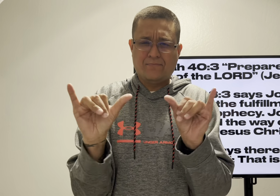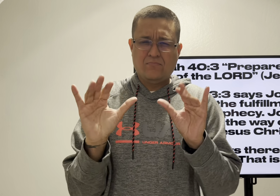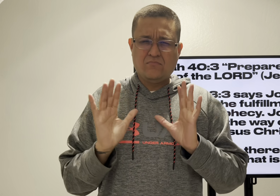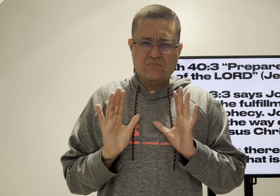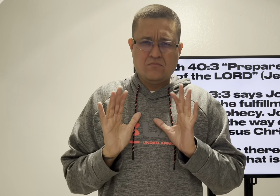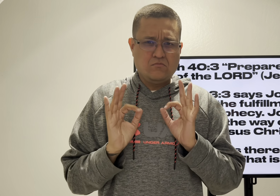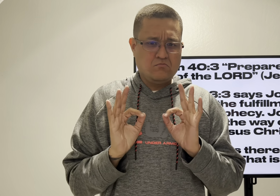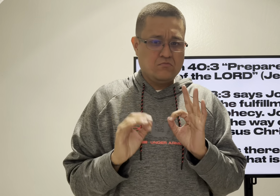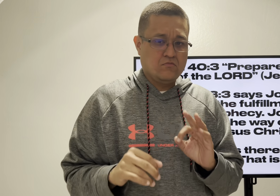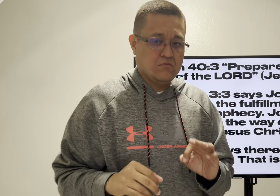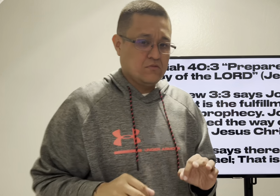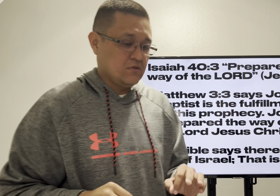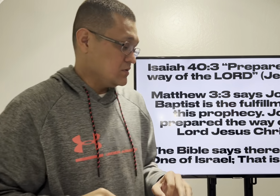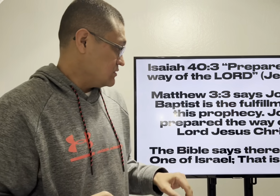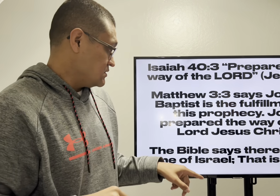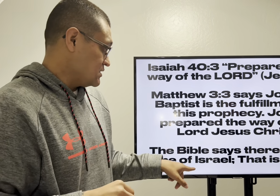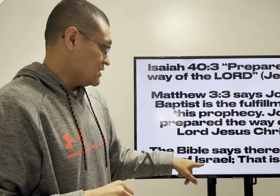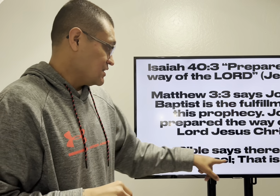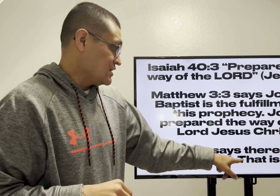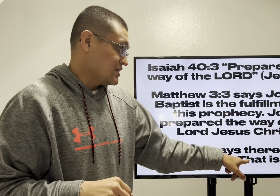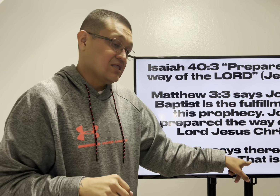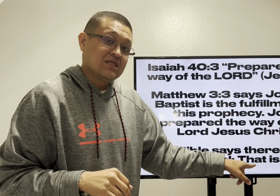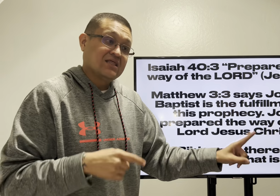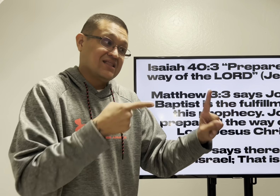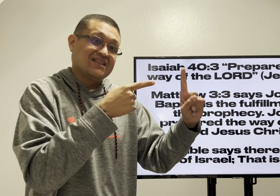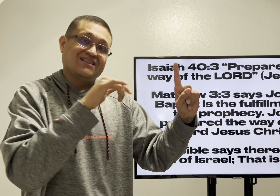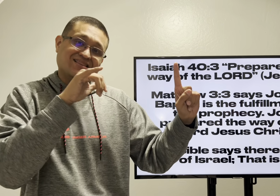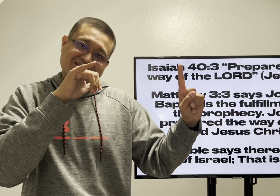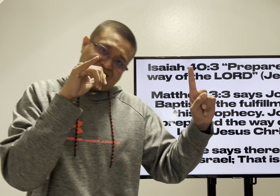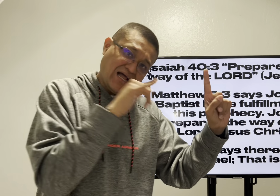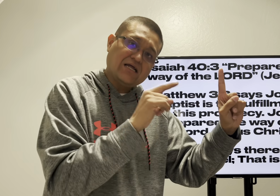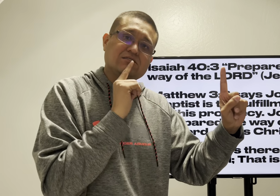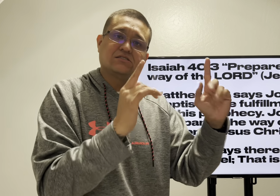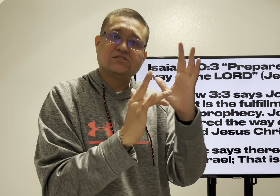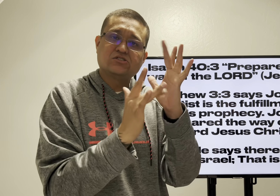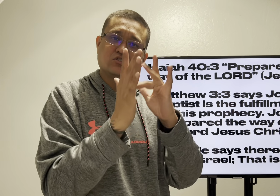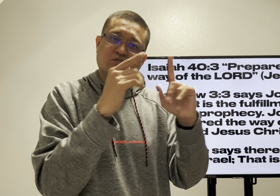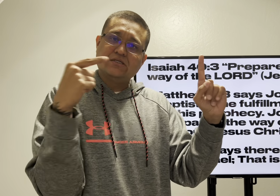And speaking to the Holy One of Israel. And this is who they're talking about. That is Jesus.